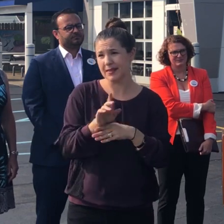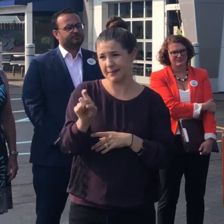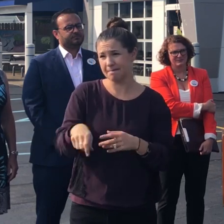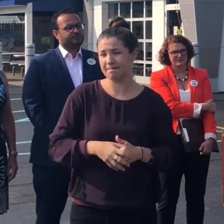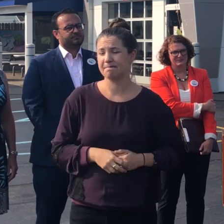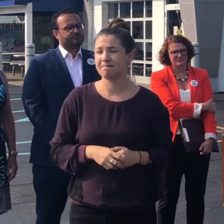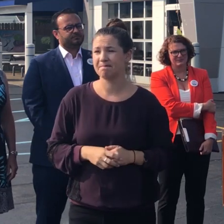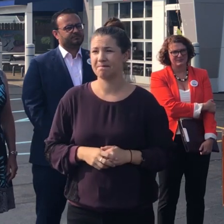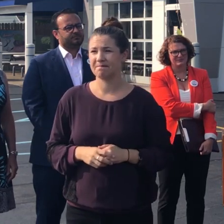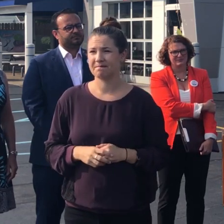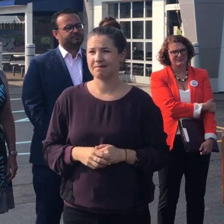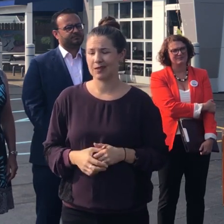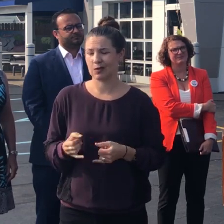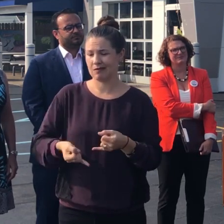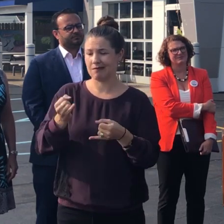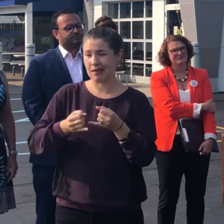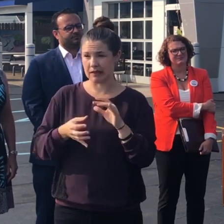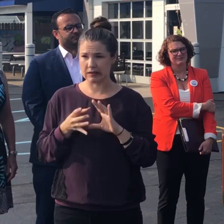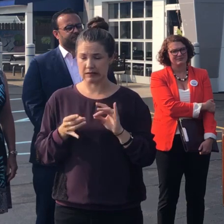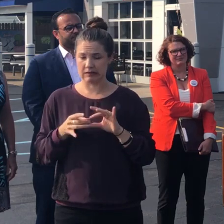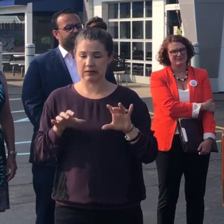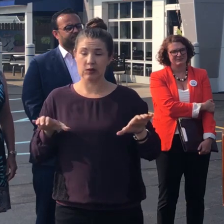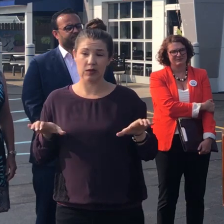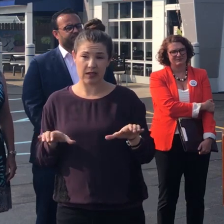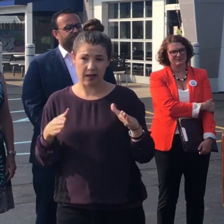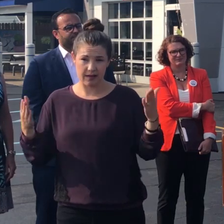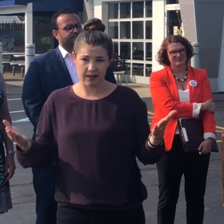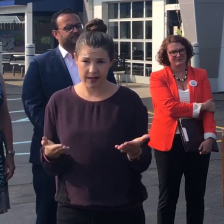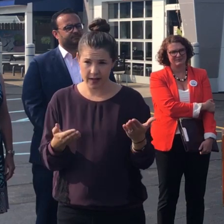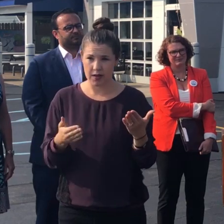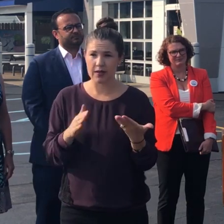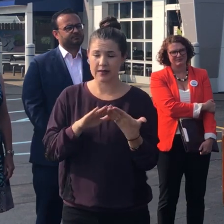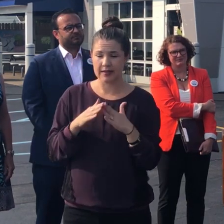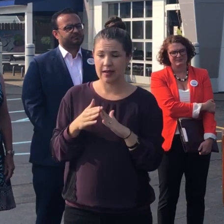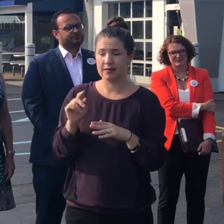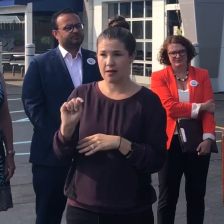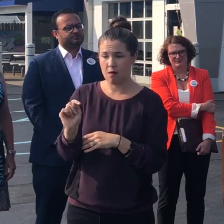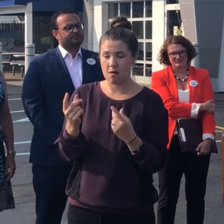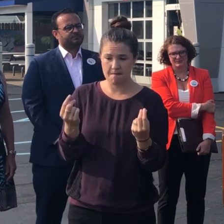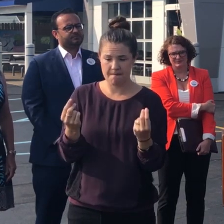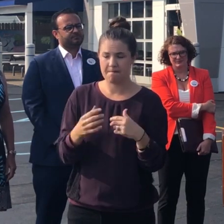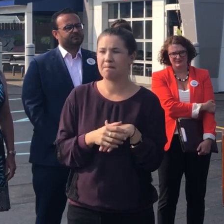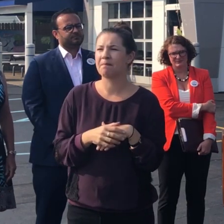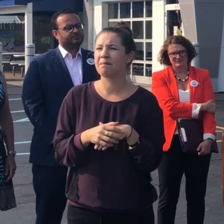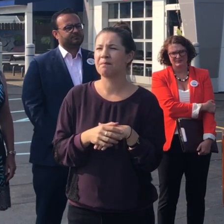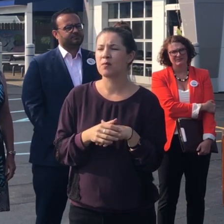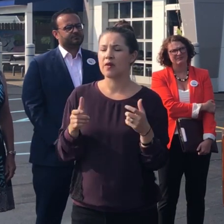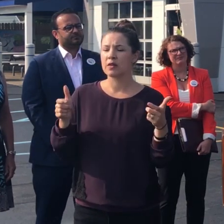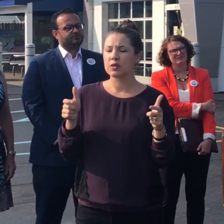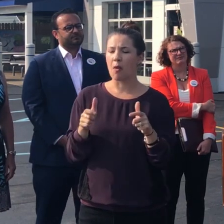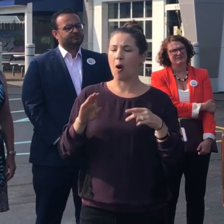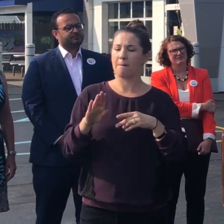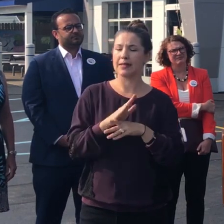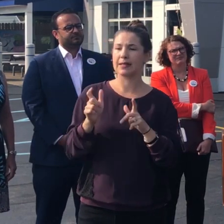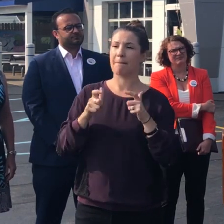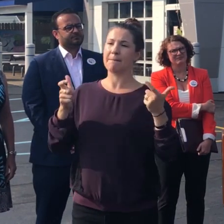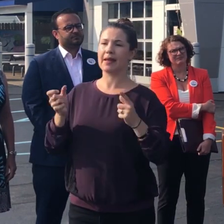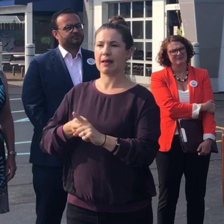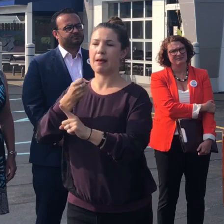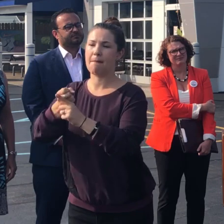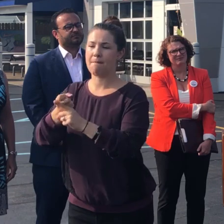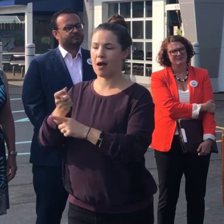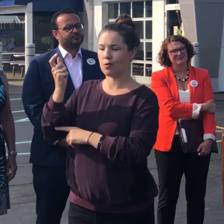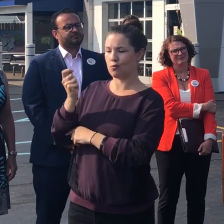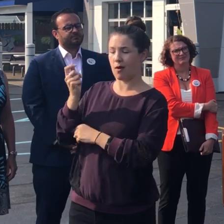businesses. One last thing that we've done in the town is that we recently instituted our Small Business Big Impact Grant